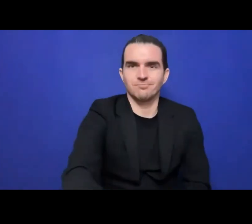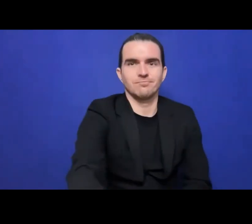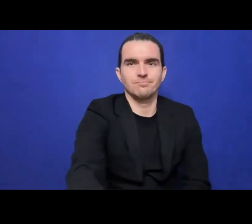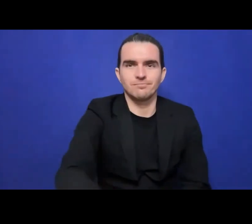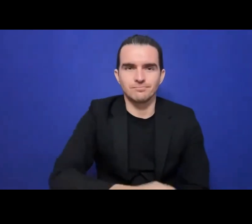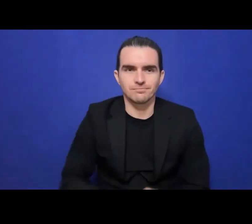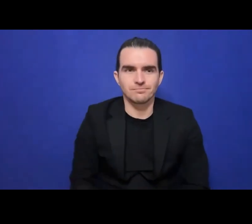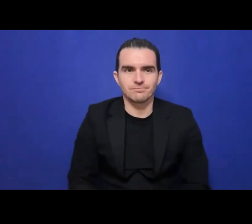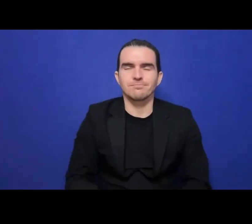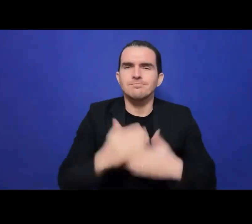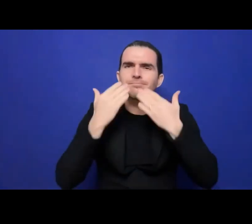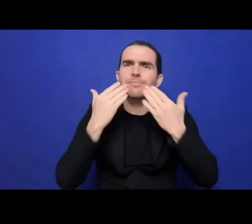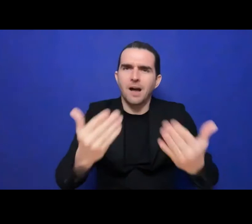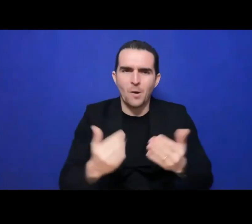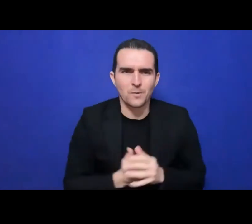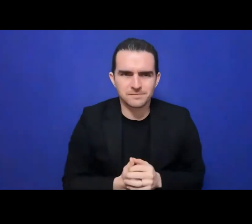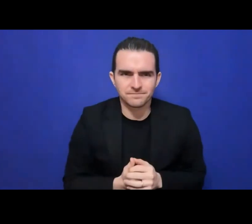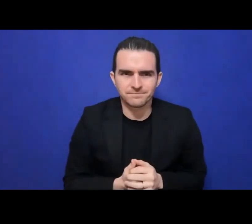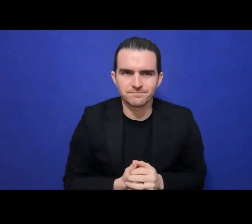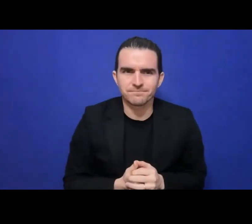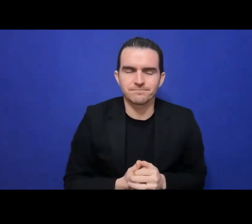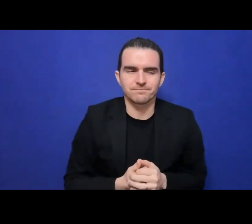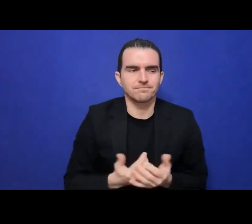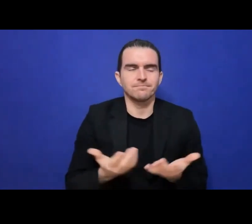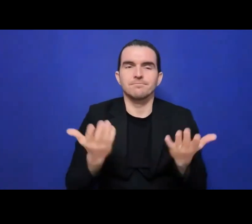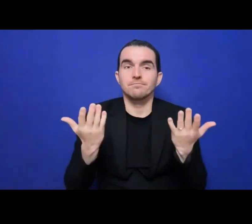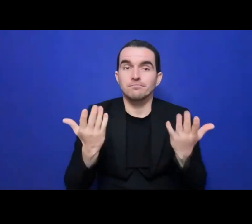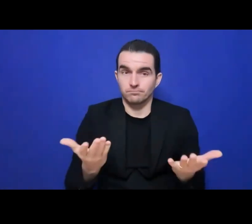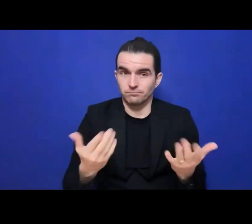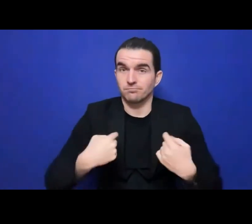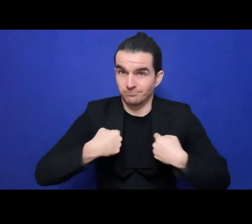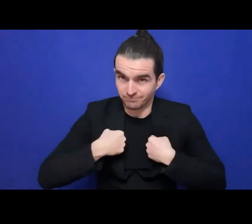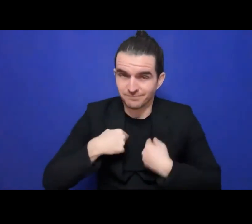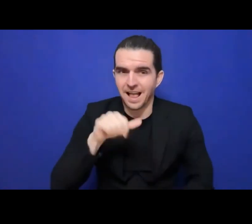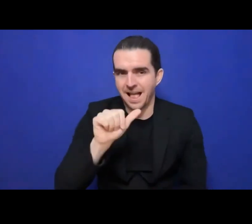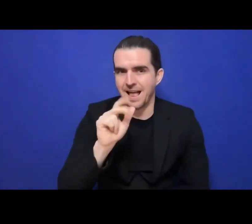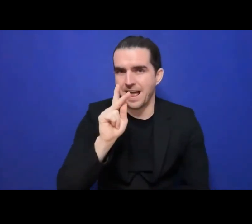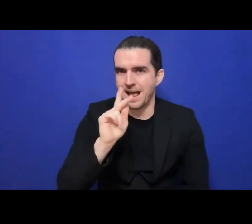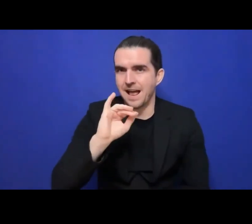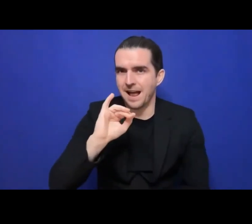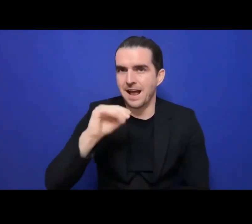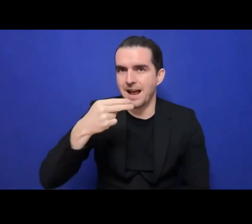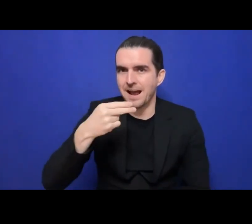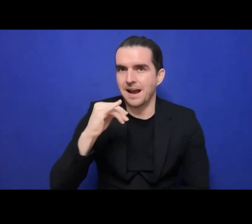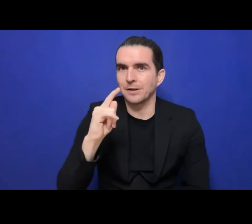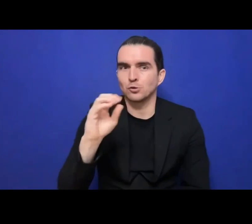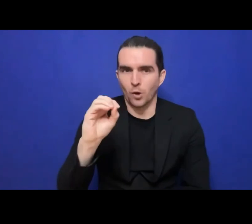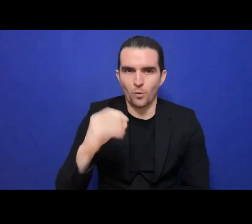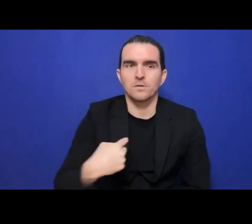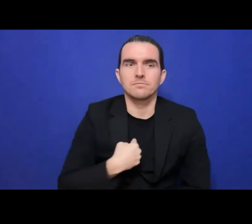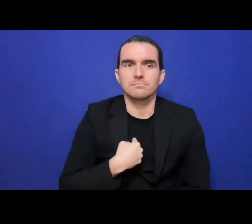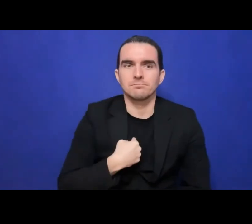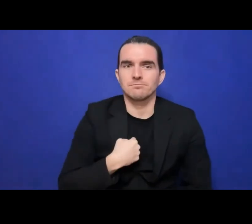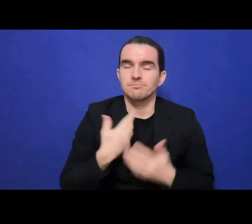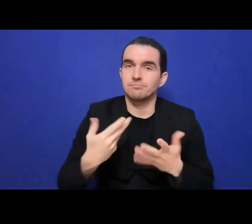State US Commitment overall project since last year, and also as part of my another task for the high-level meeting